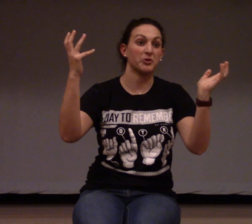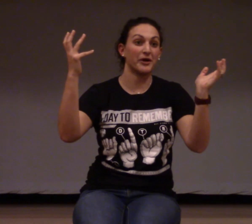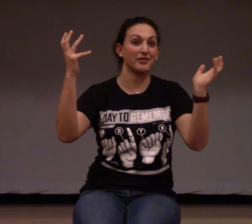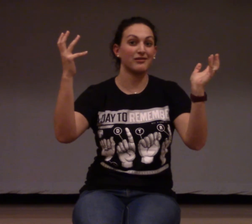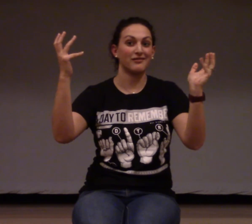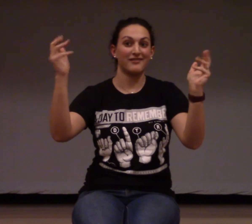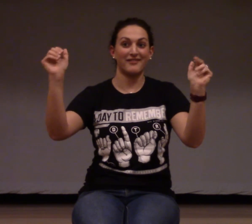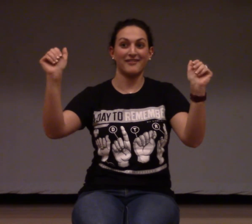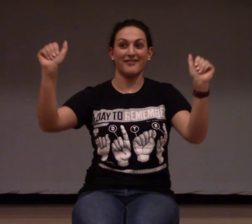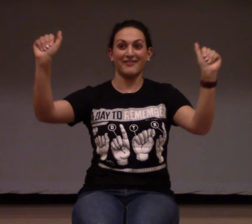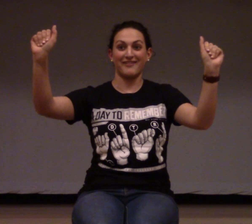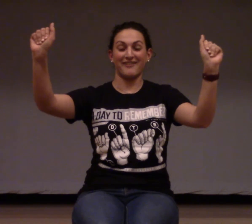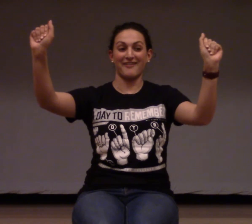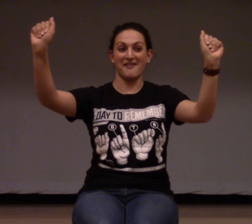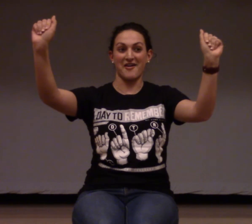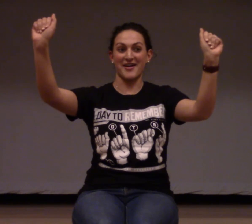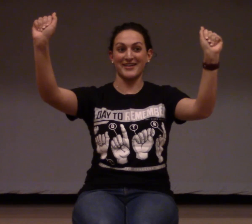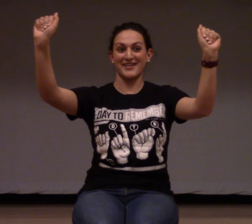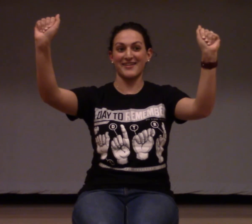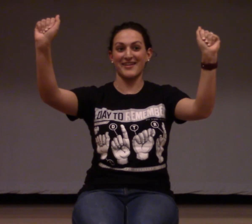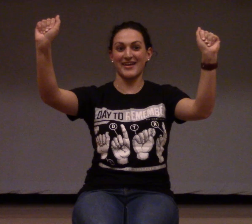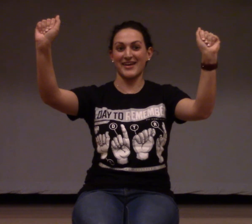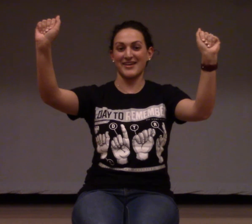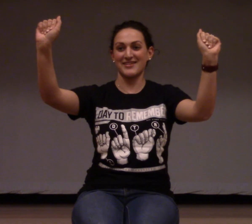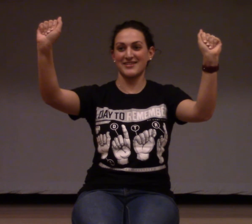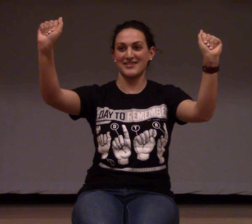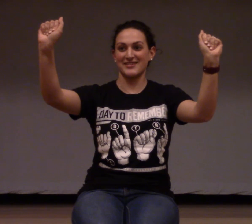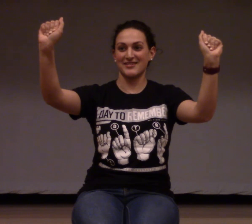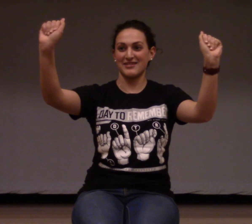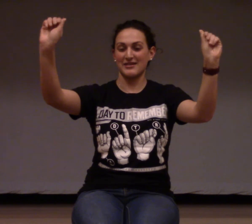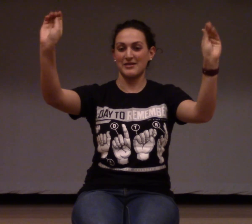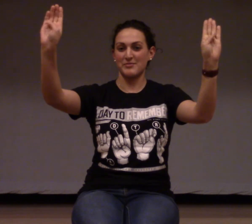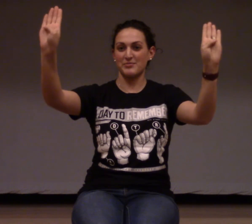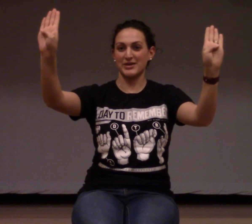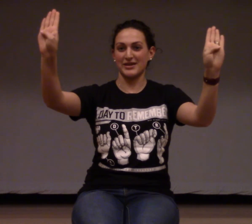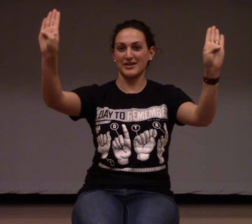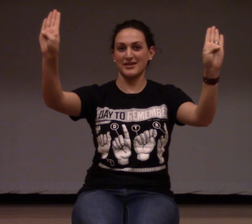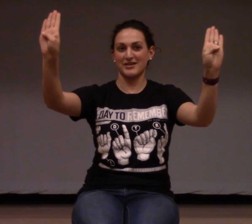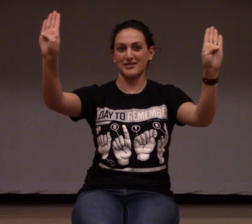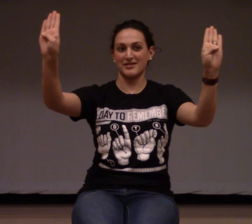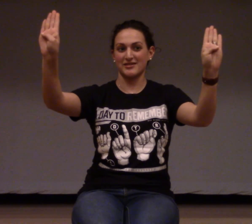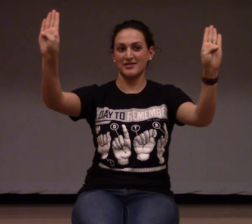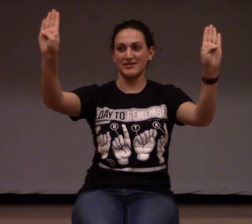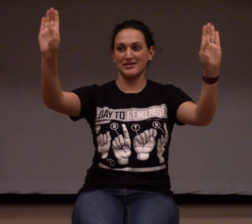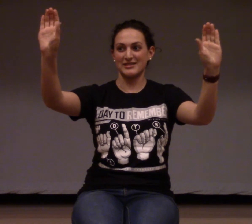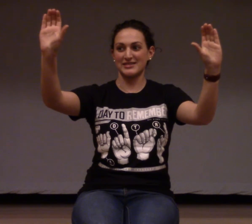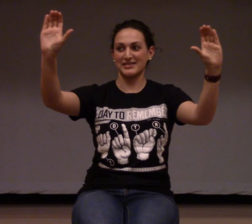with. All right, A, B,